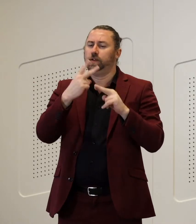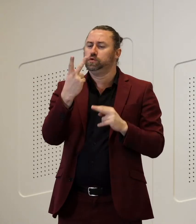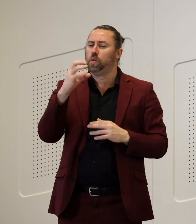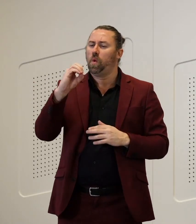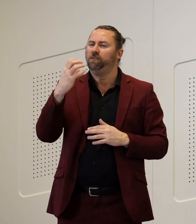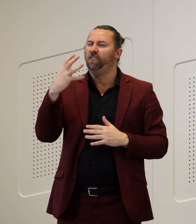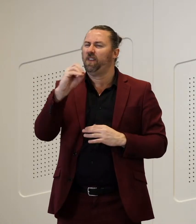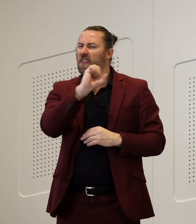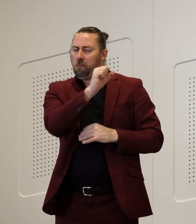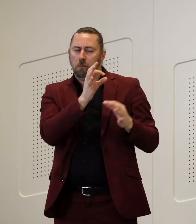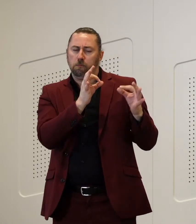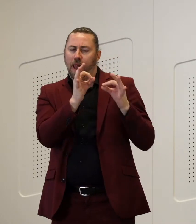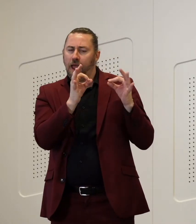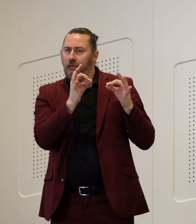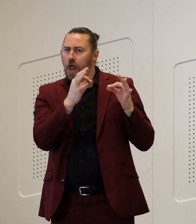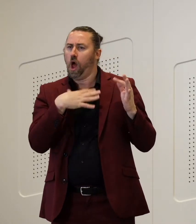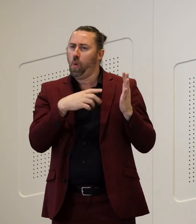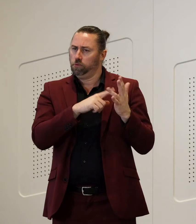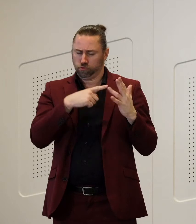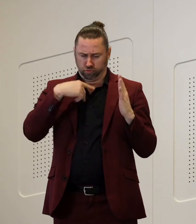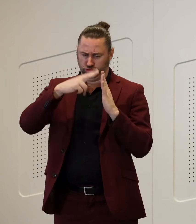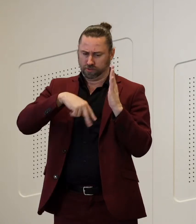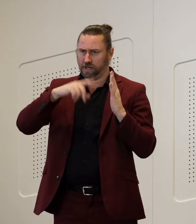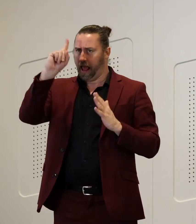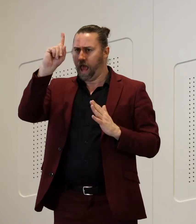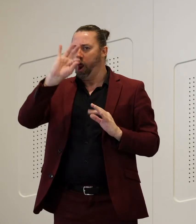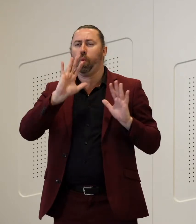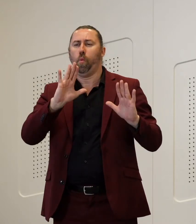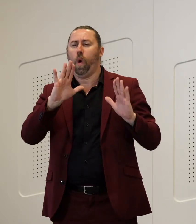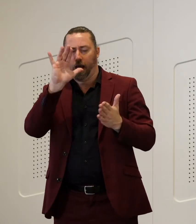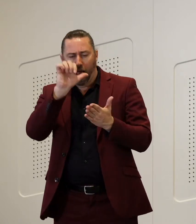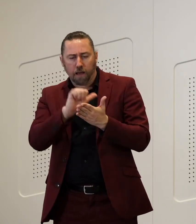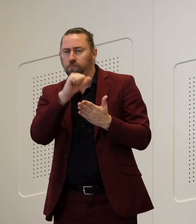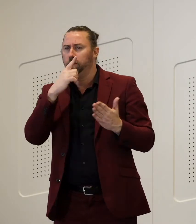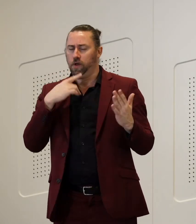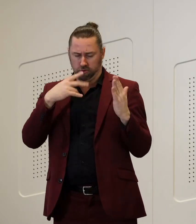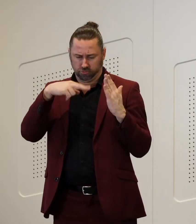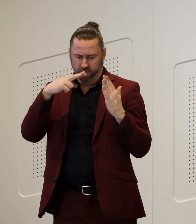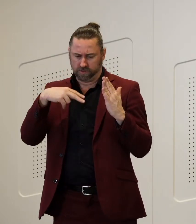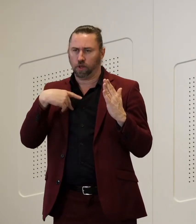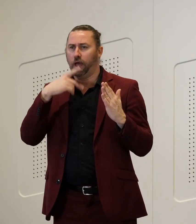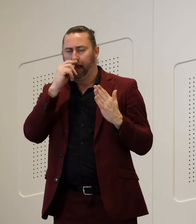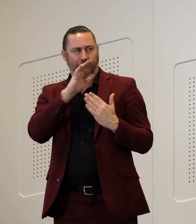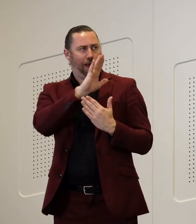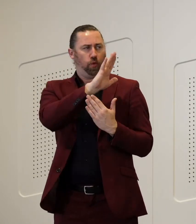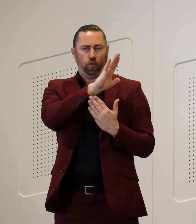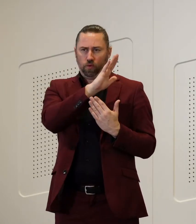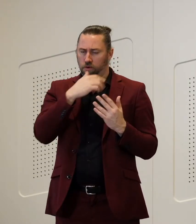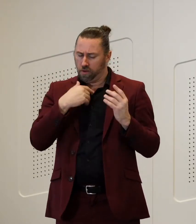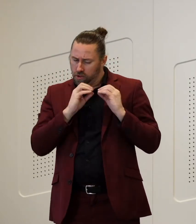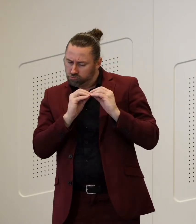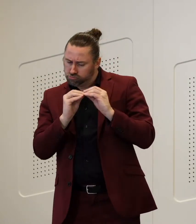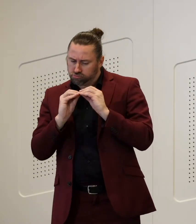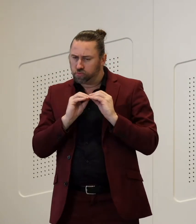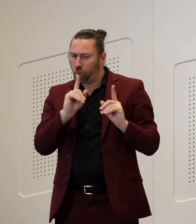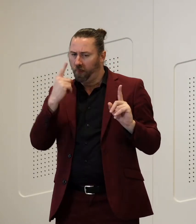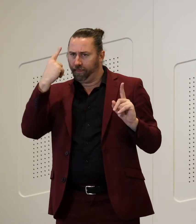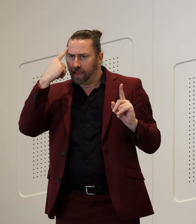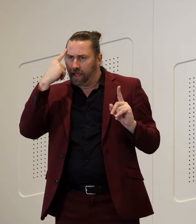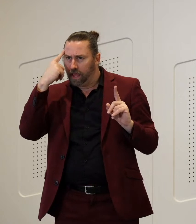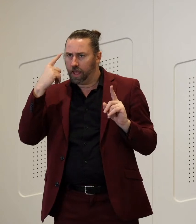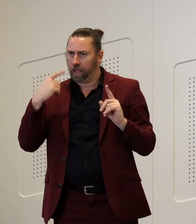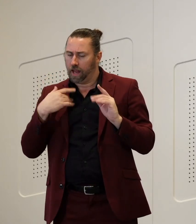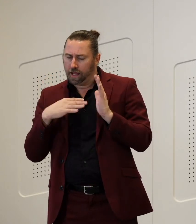released as a draft, so that we can signal to them that we will take their feedback on board, that we